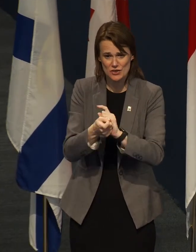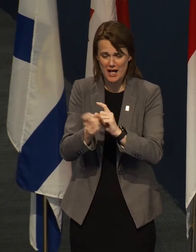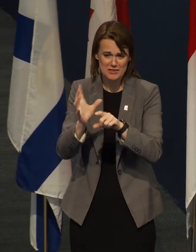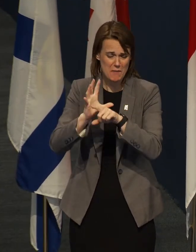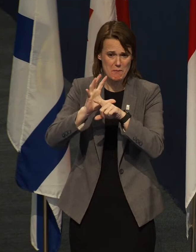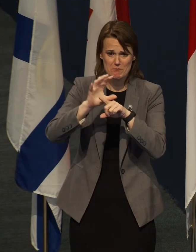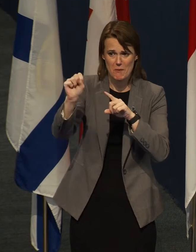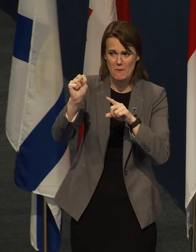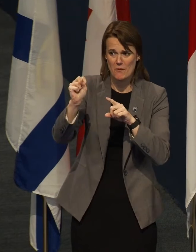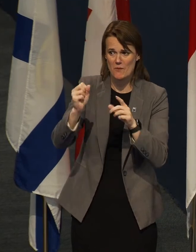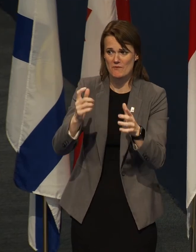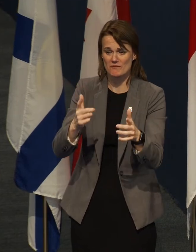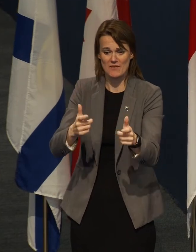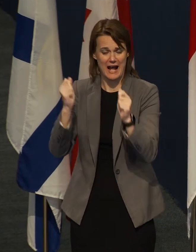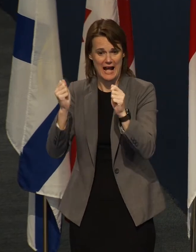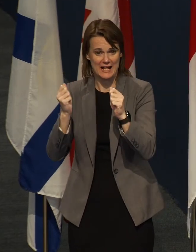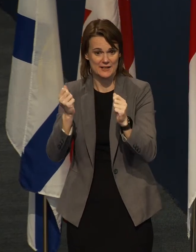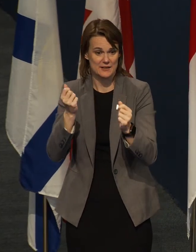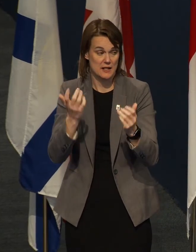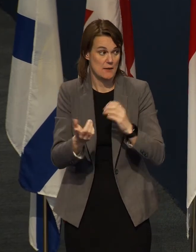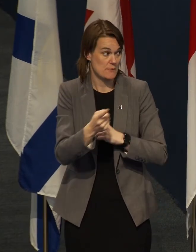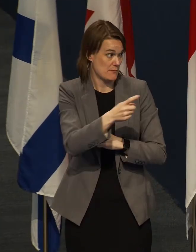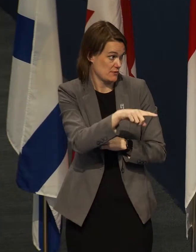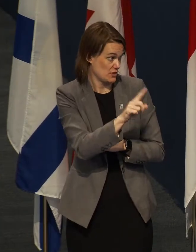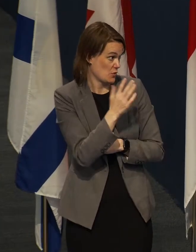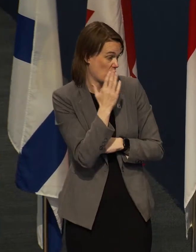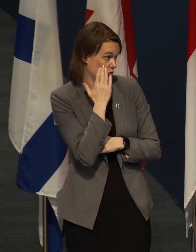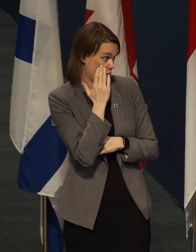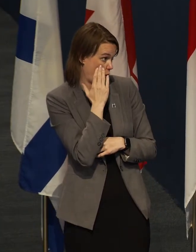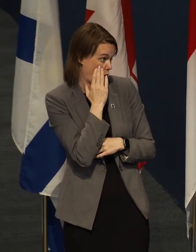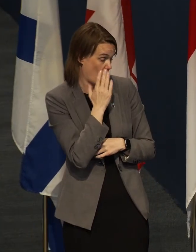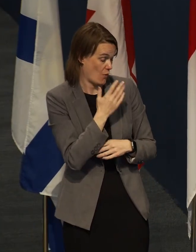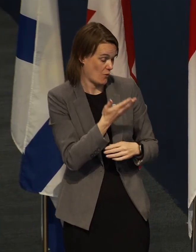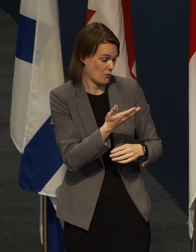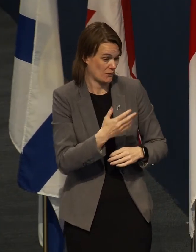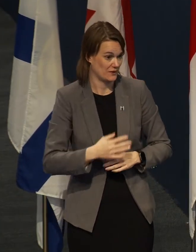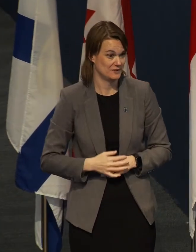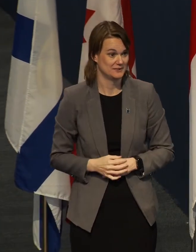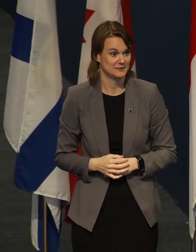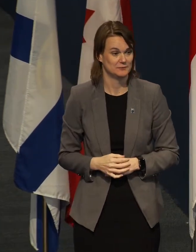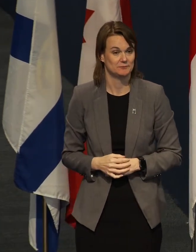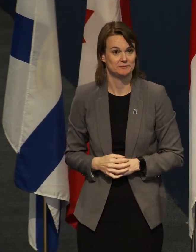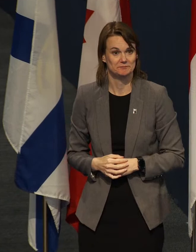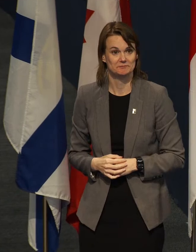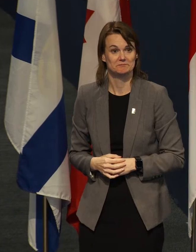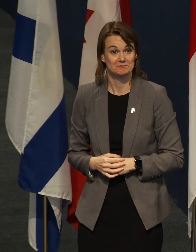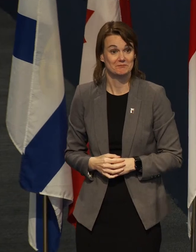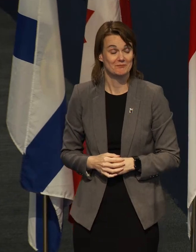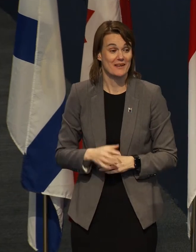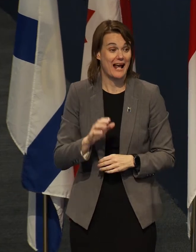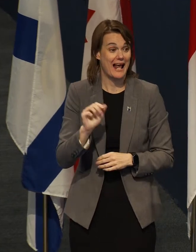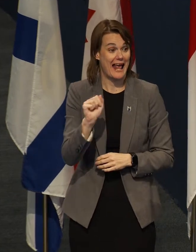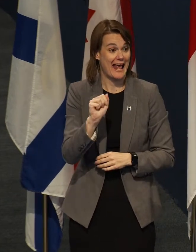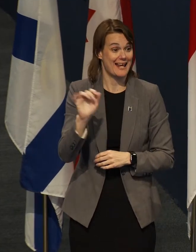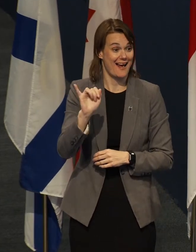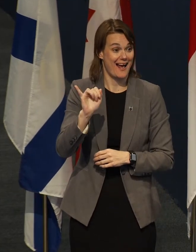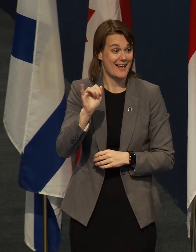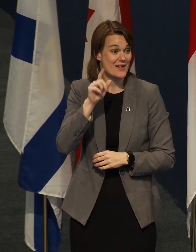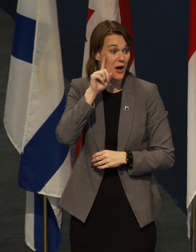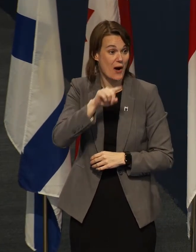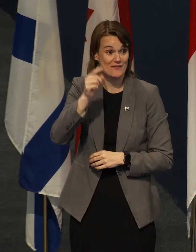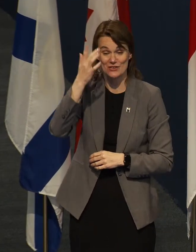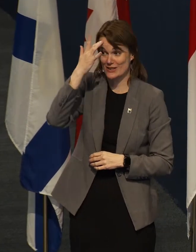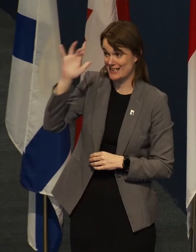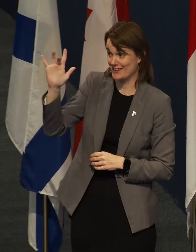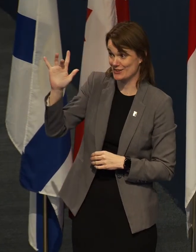of technology, and I think our graduates may be more familiar with this than many of us, but the area of artificial intelligence